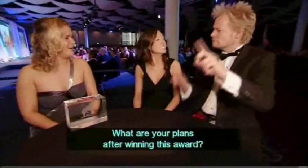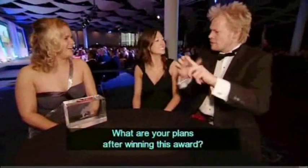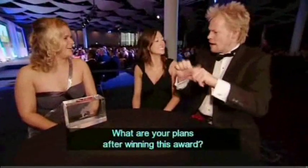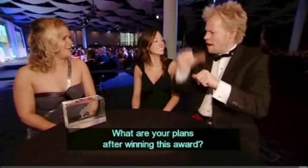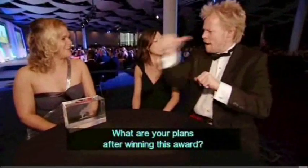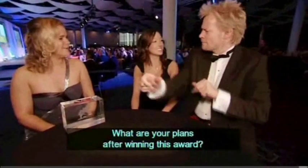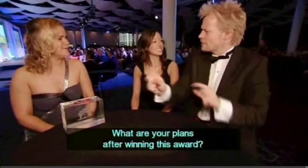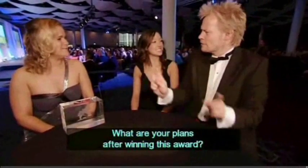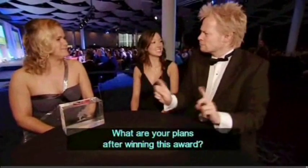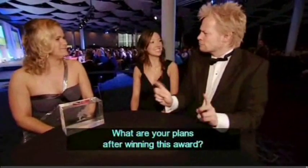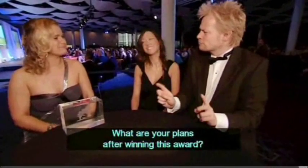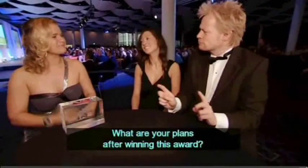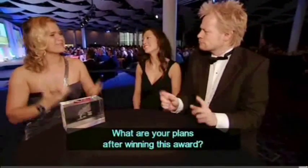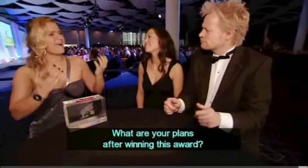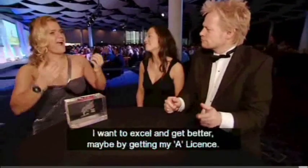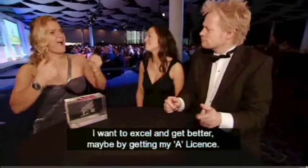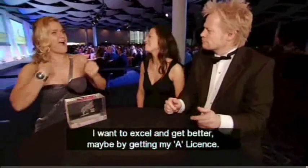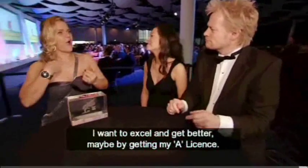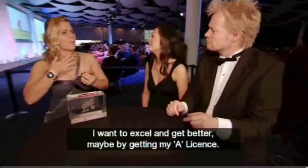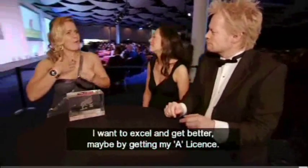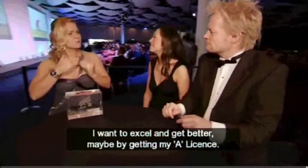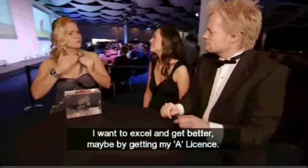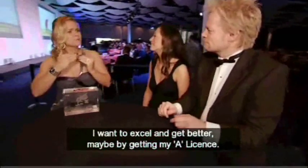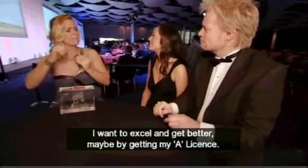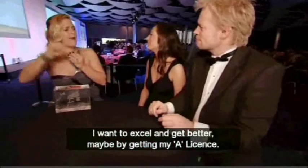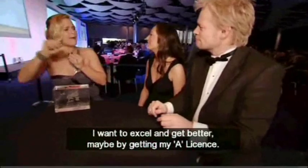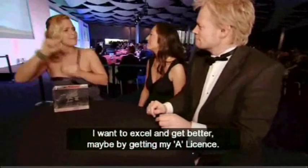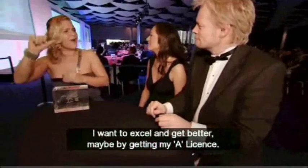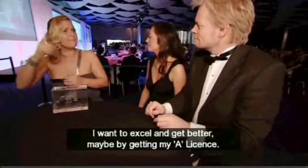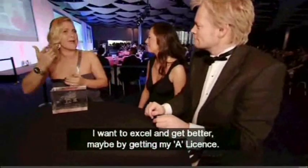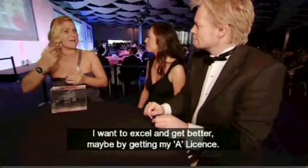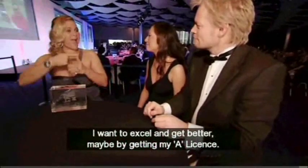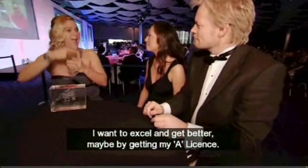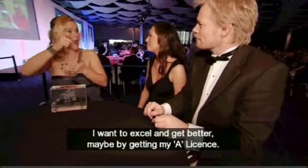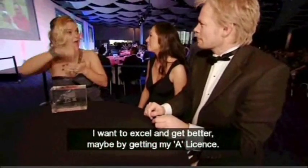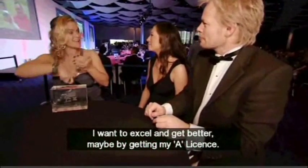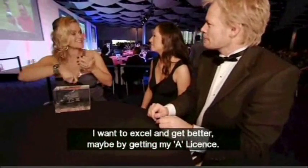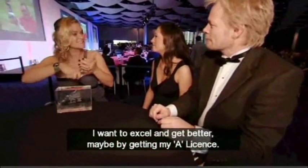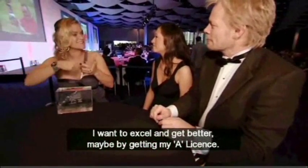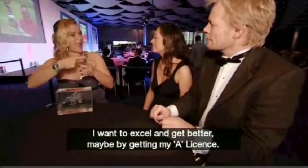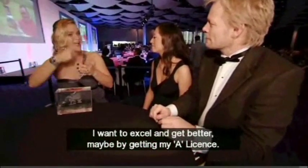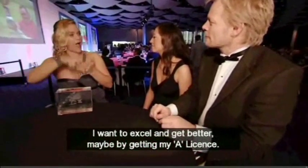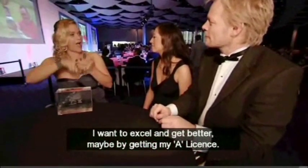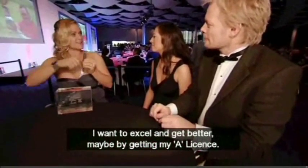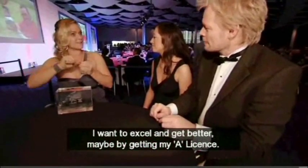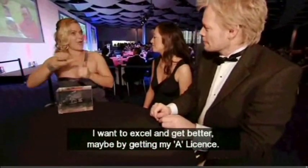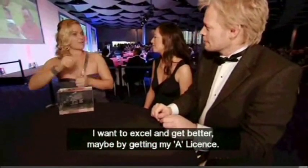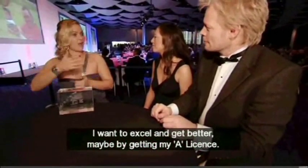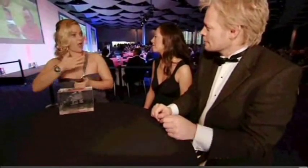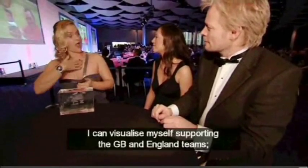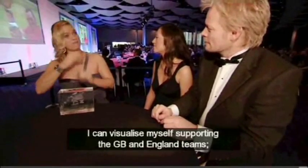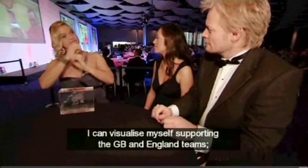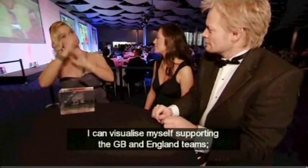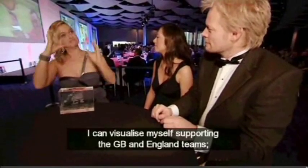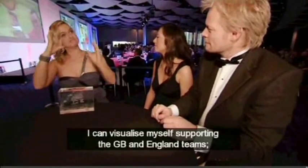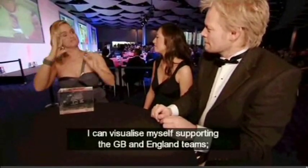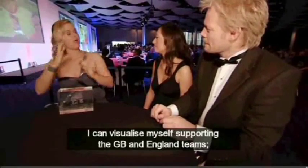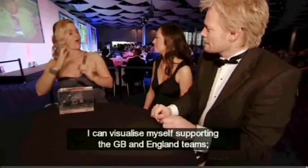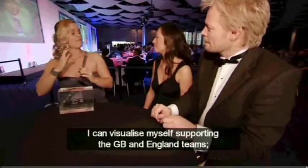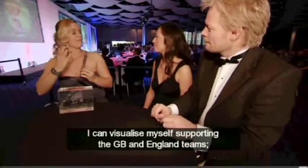after winning this award? I want to excel and get better. Maybe by getting my A licence. I can visualise myself